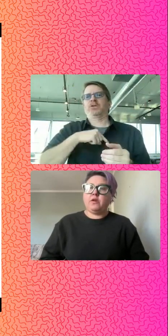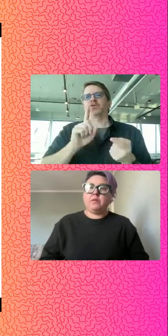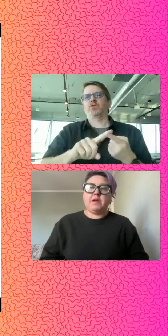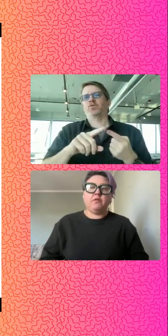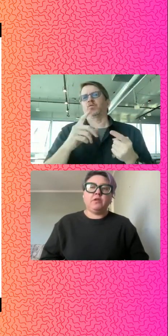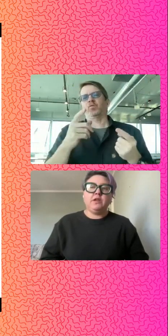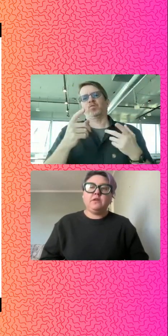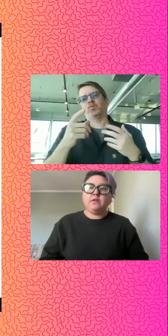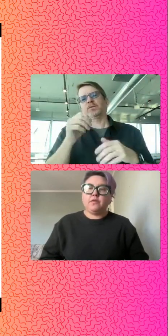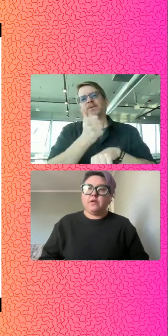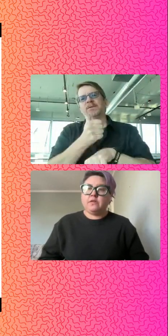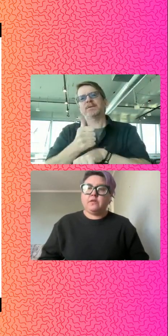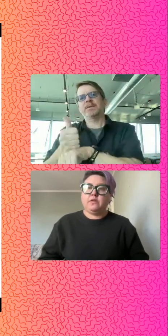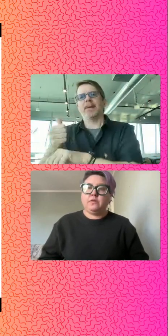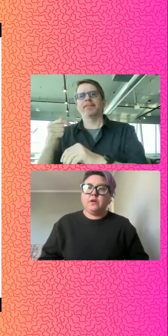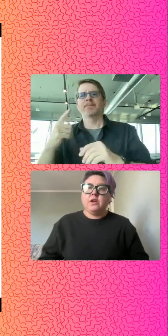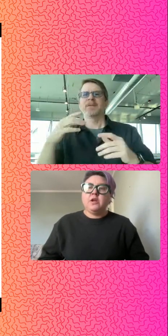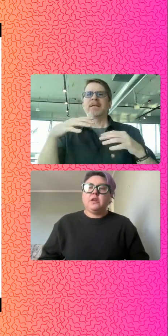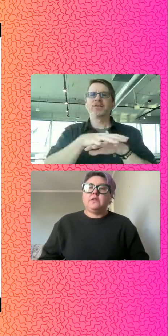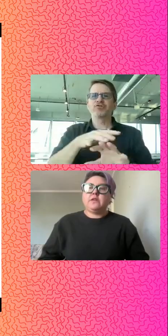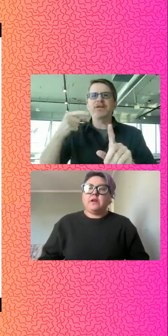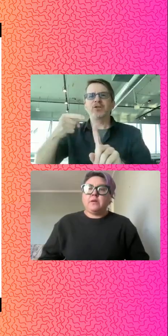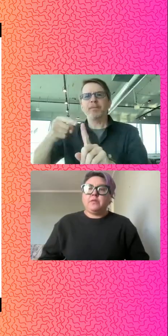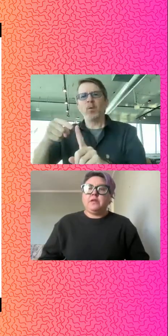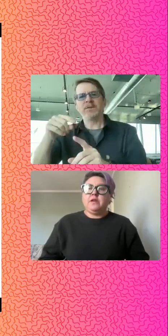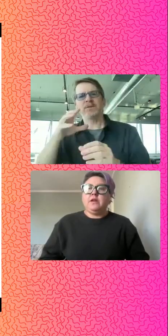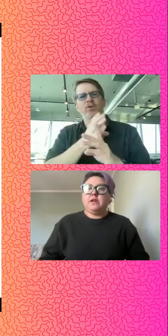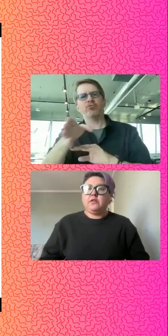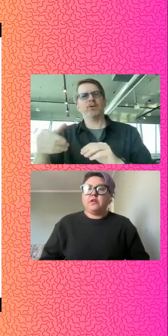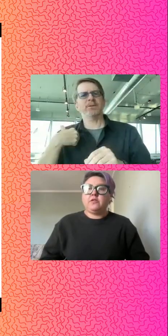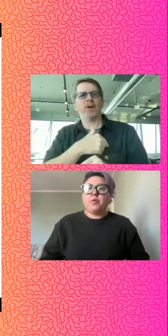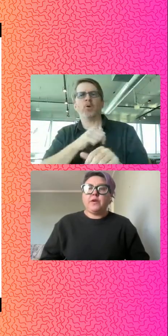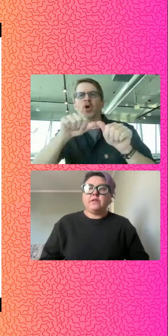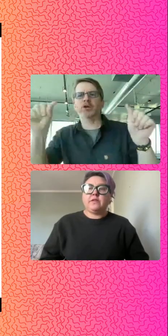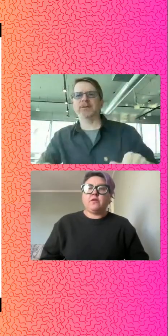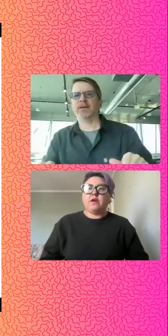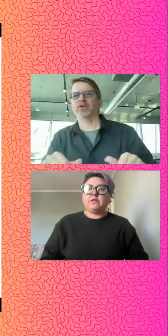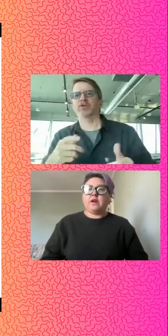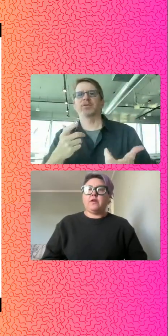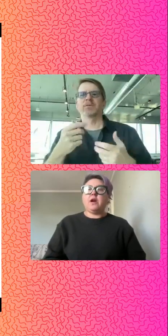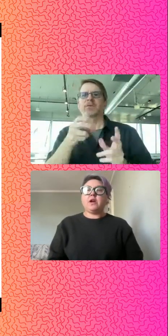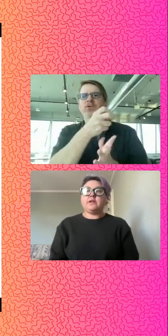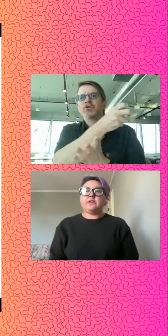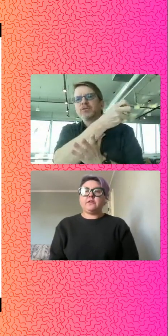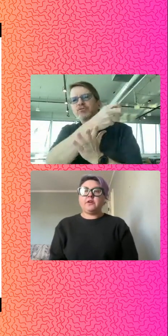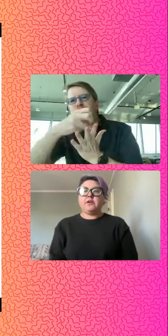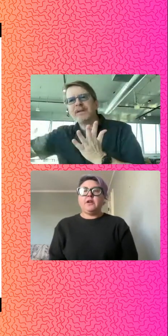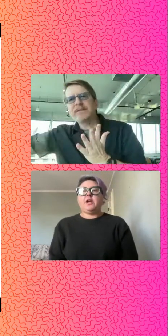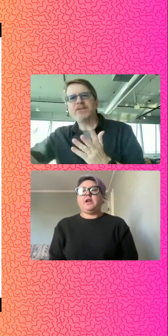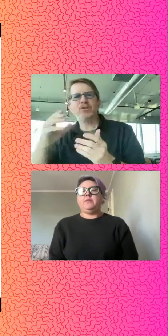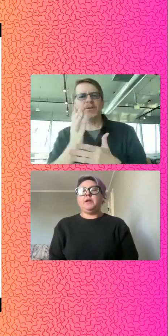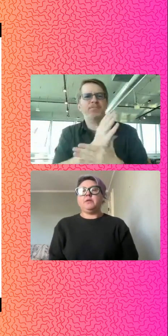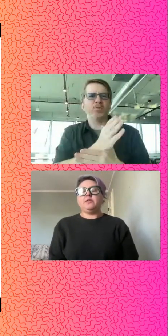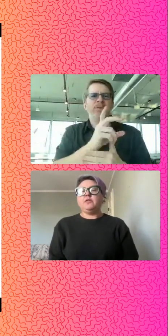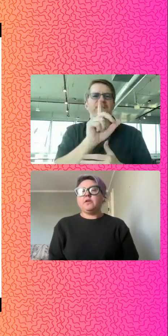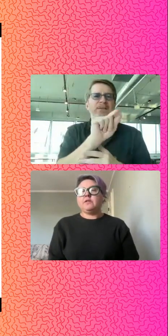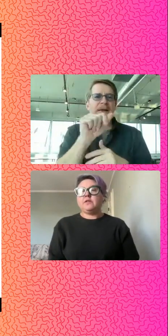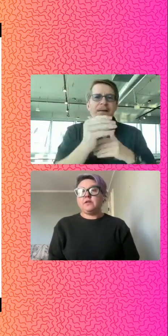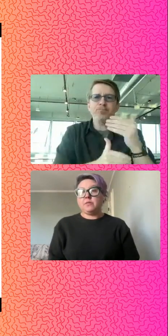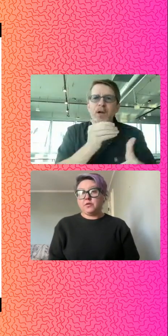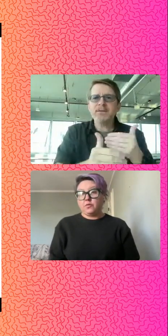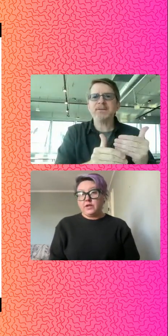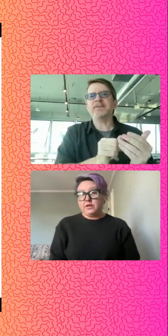the great work. It made it really easy for us to set up the integration points across our architecture and be able